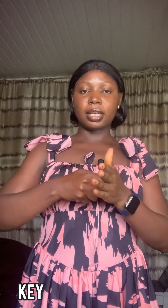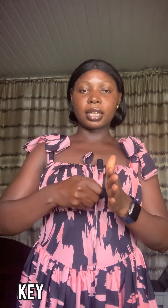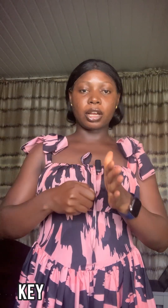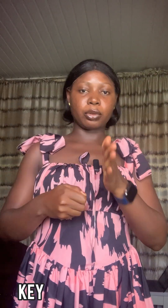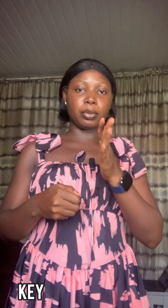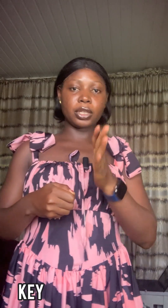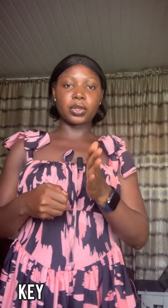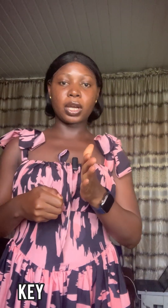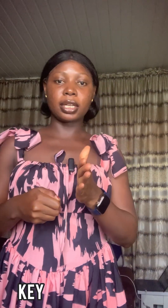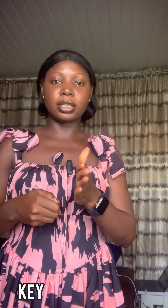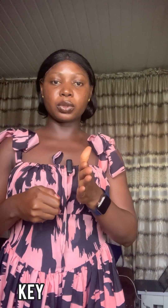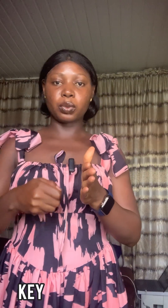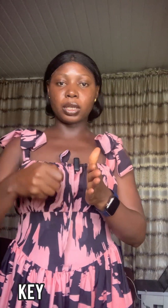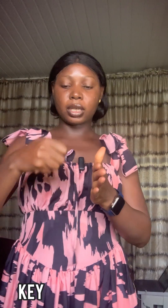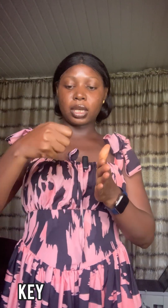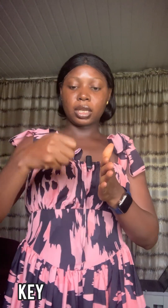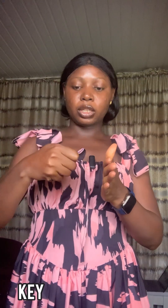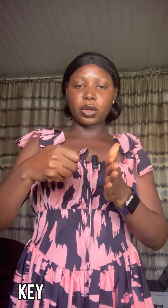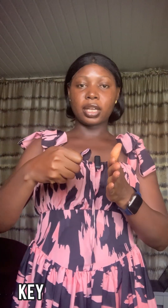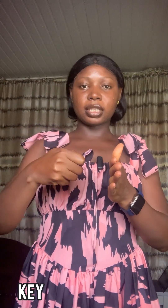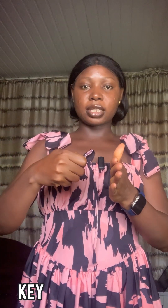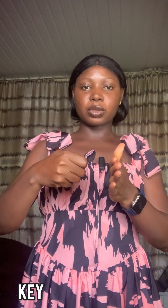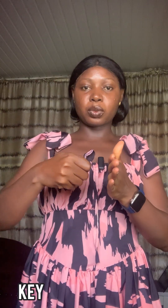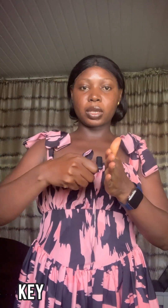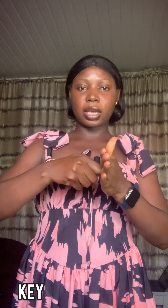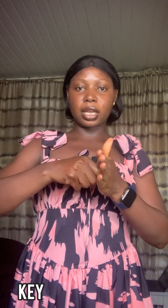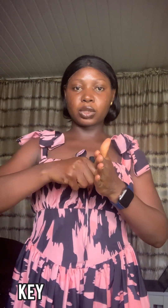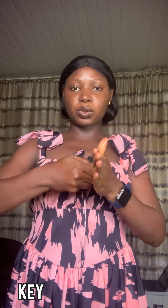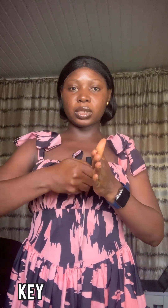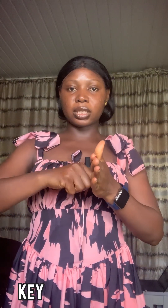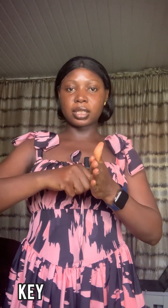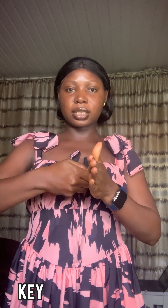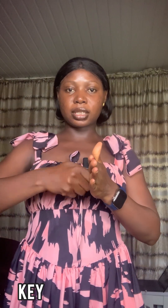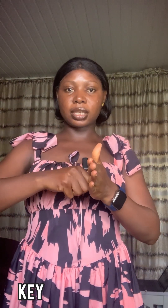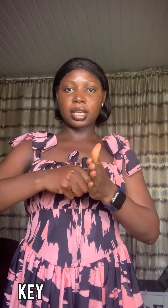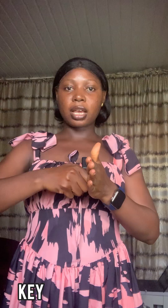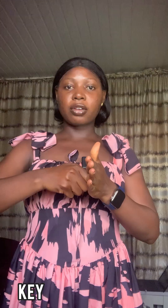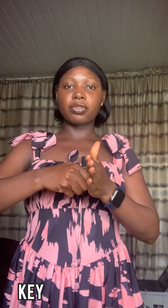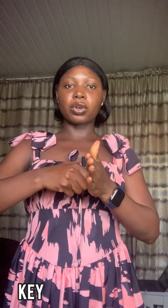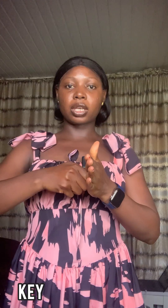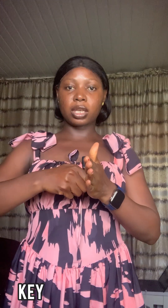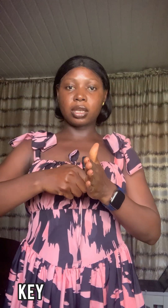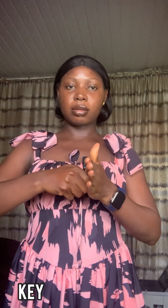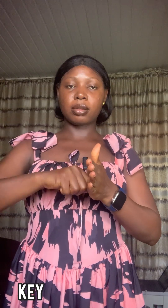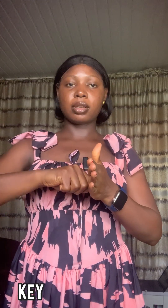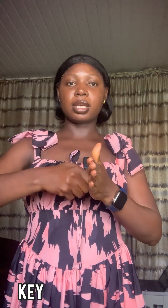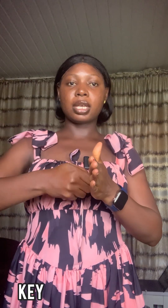Now you place your hand this way, your hands this way, and do this for key.